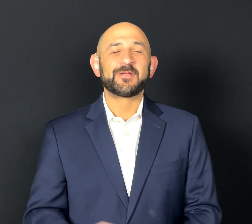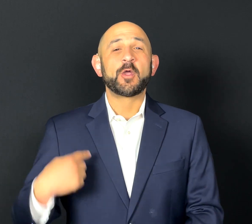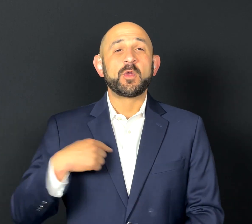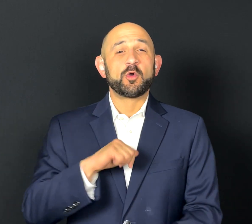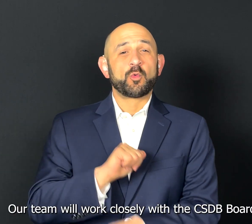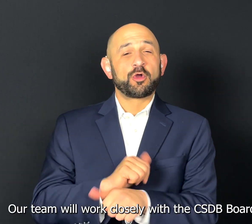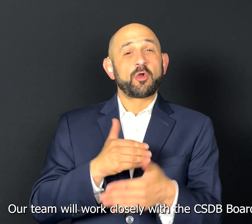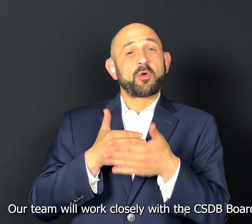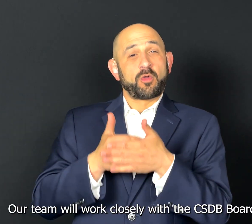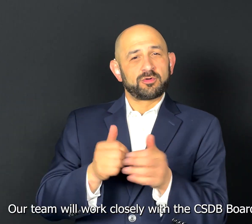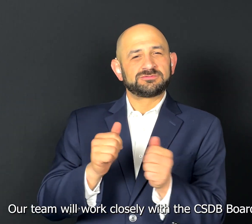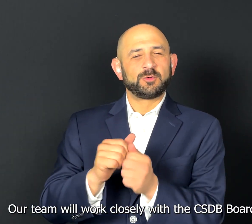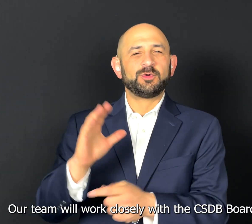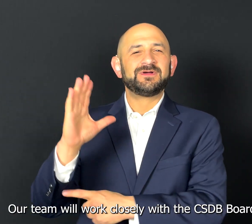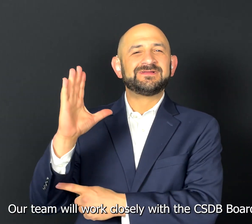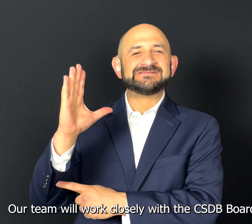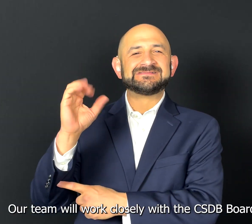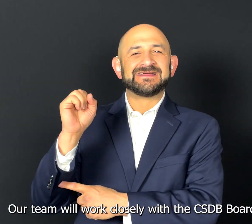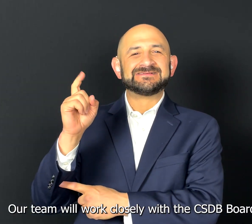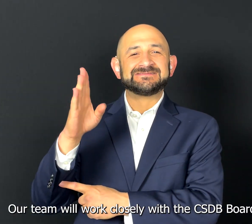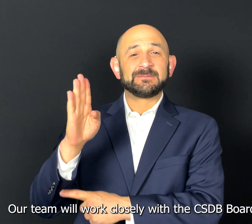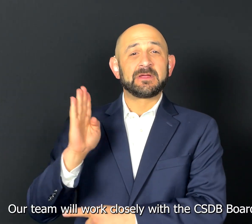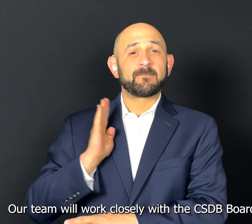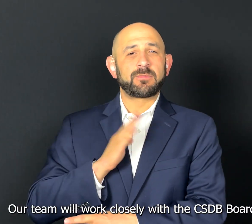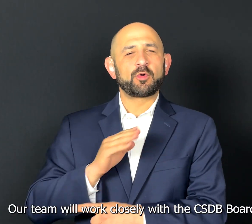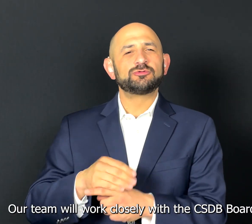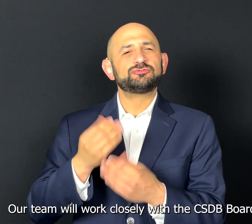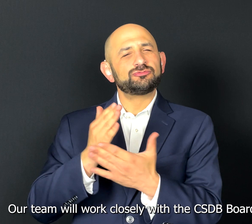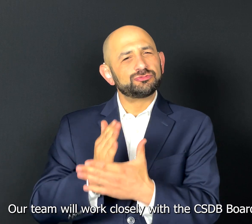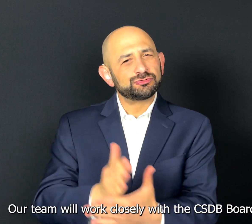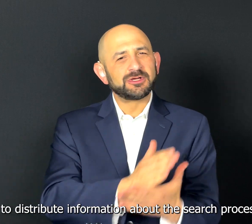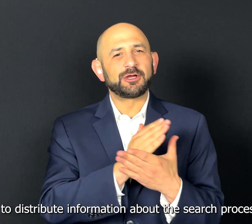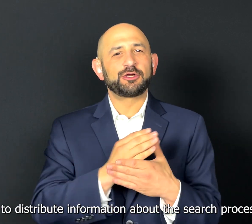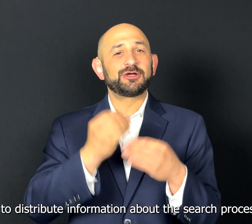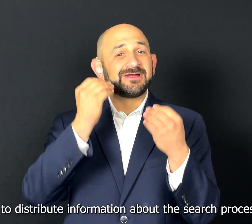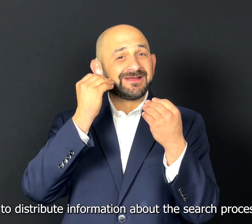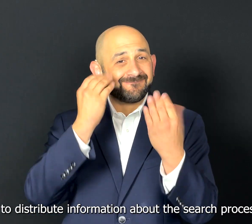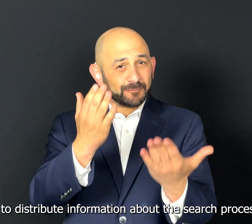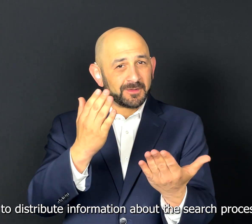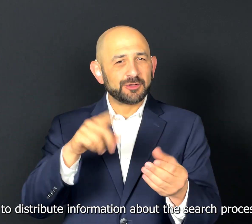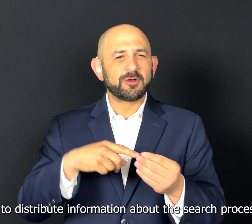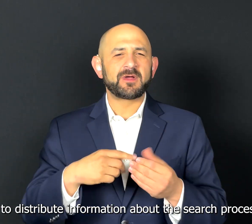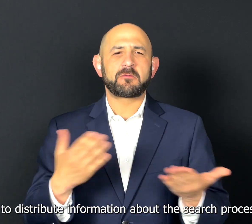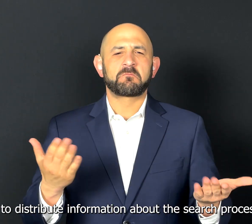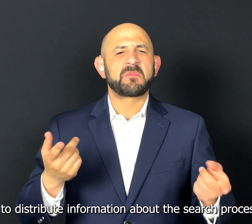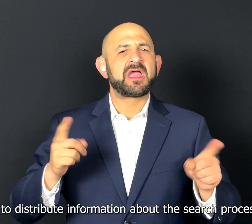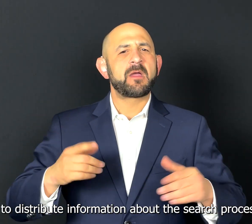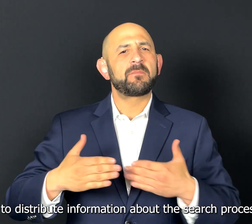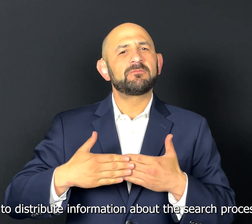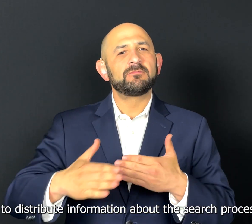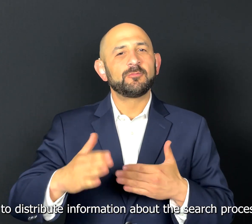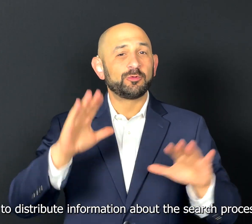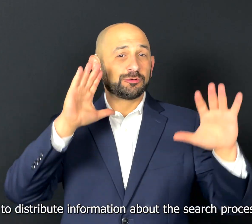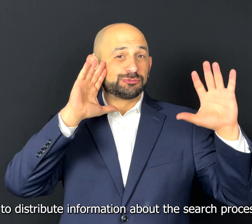Our team will work closely with the CSDB board to distribute information about the search process,